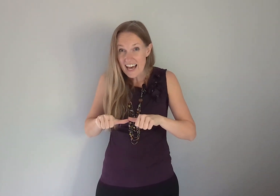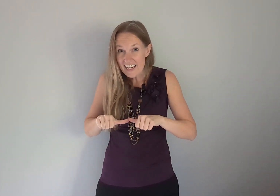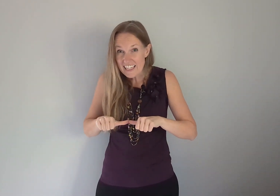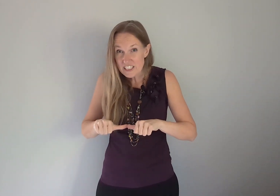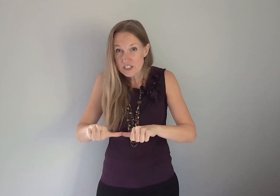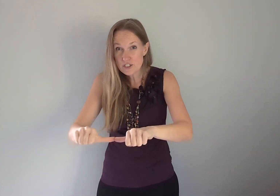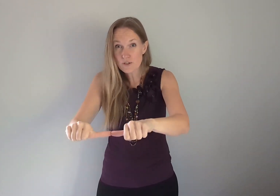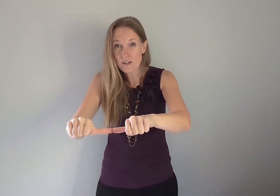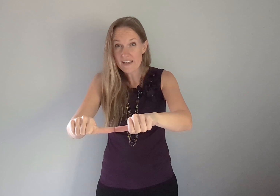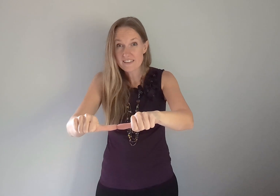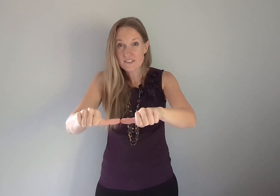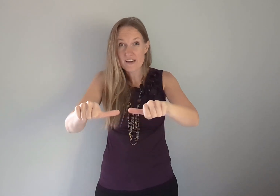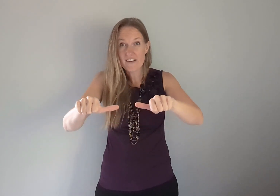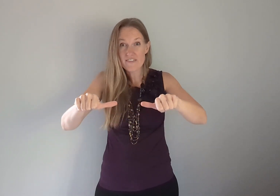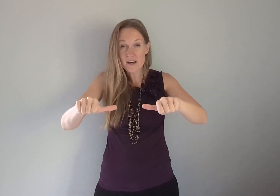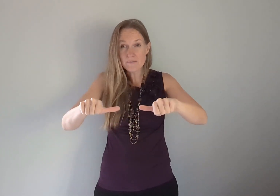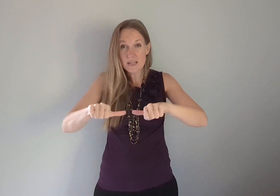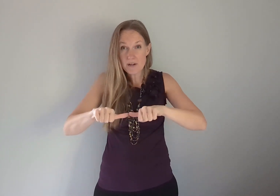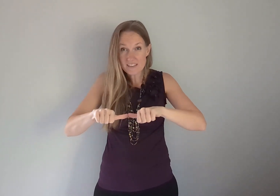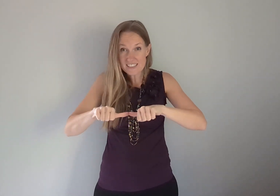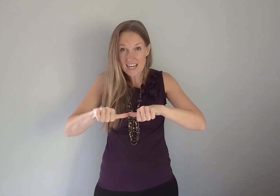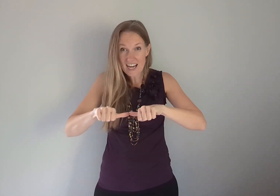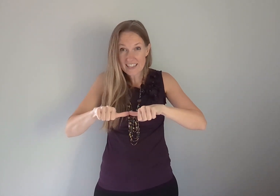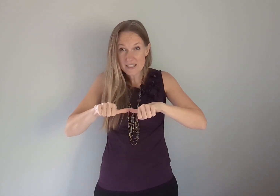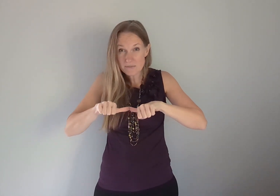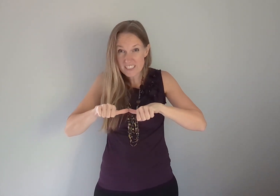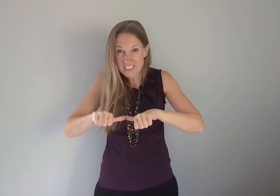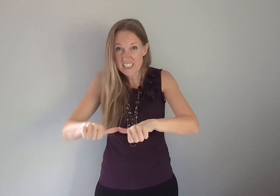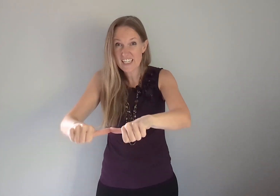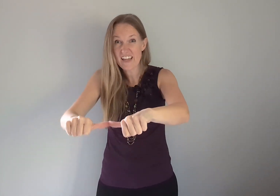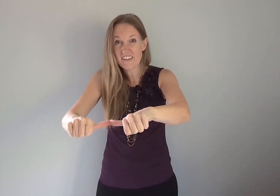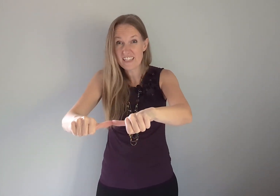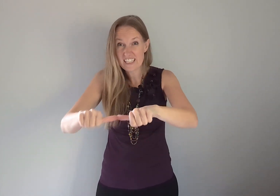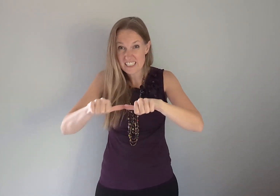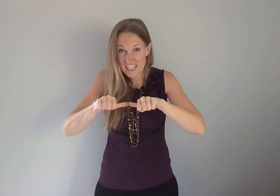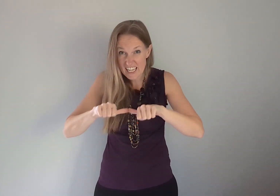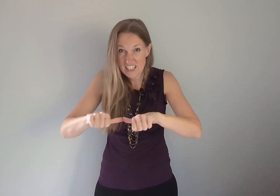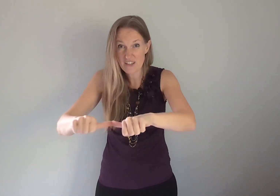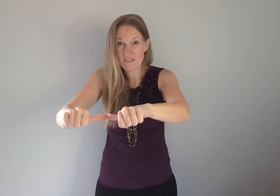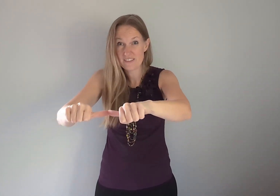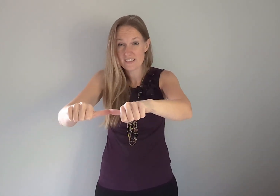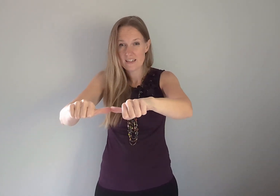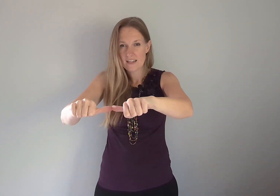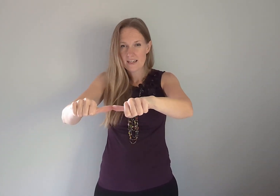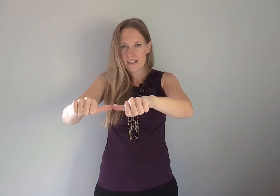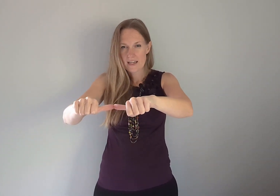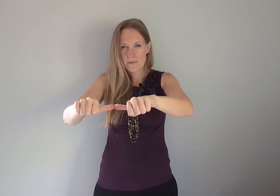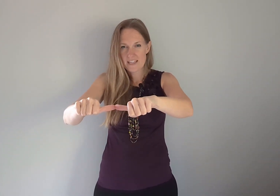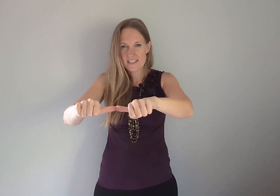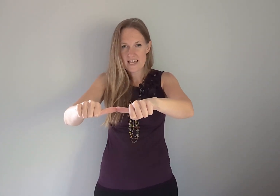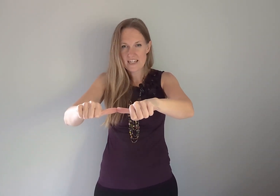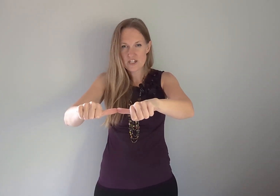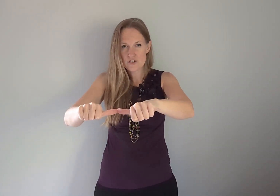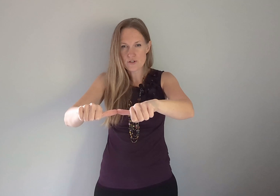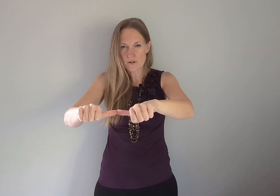that endureth. So you have thumbs up on the side, thumbs touching together, and it continues. Okay, peace that